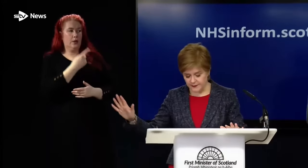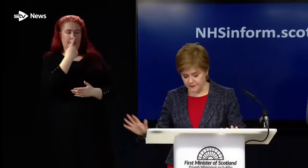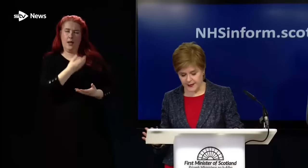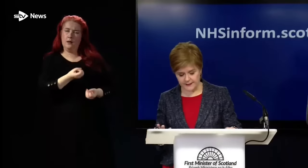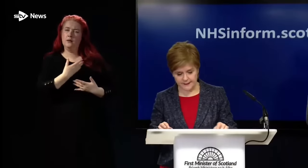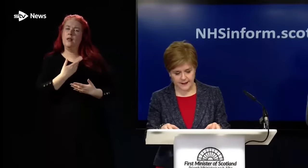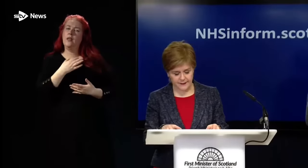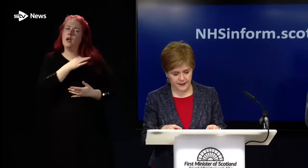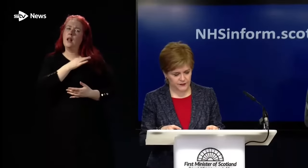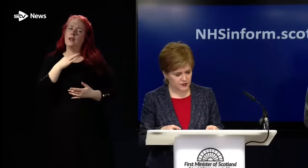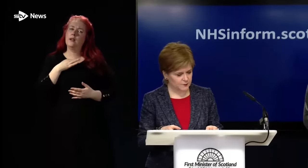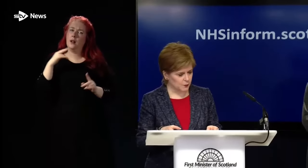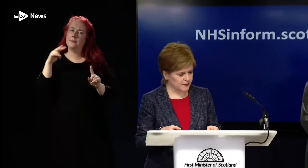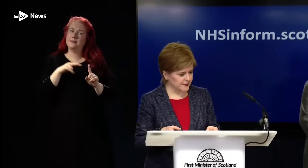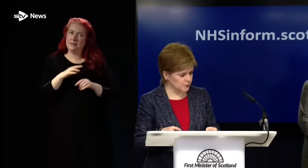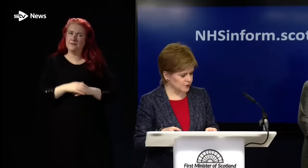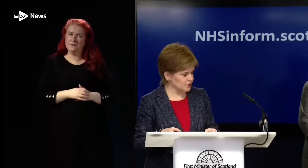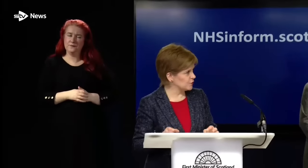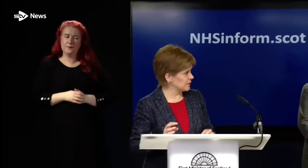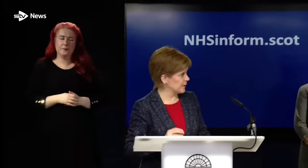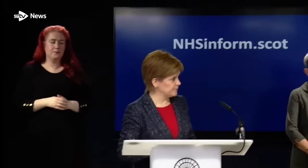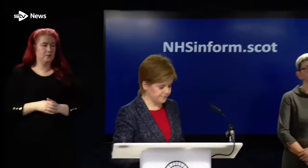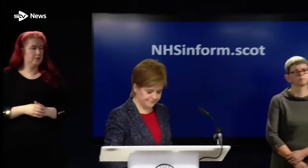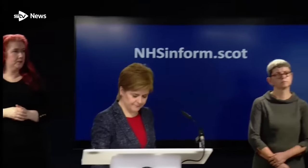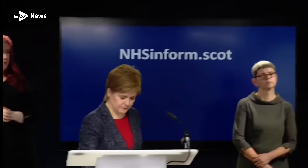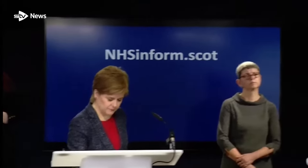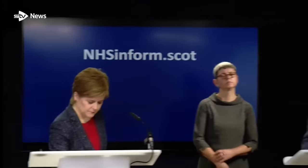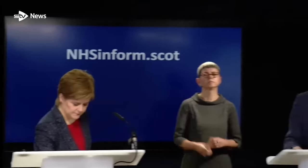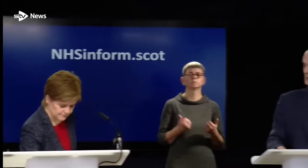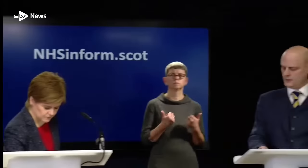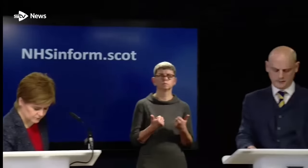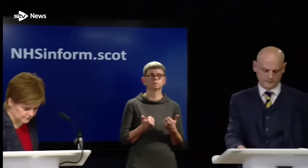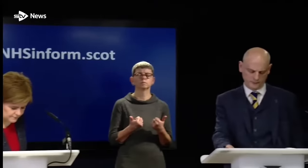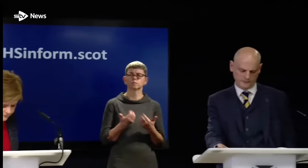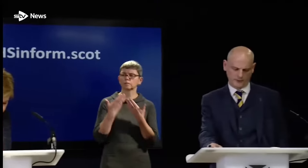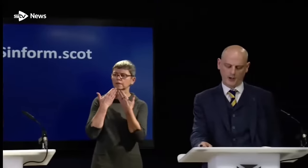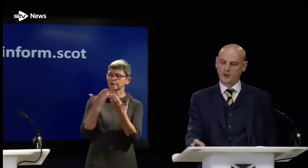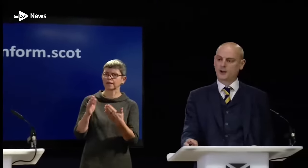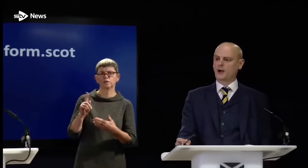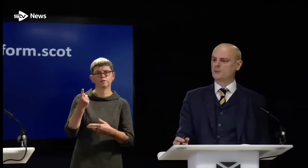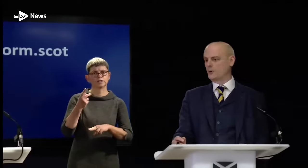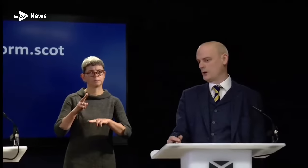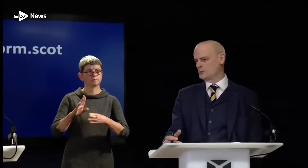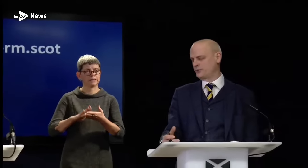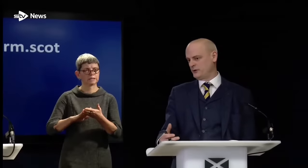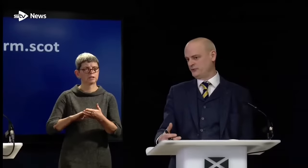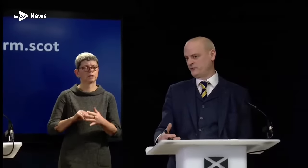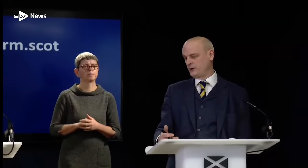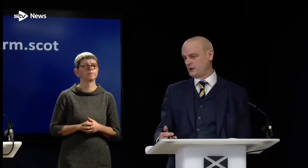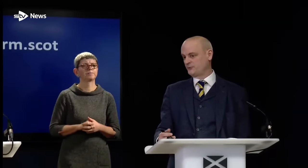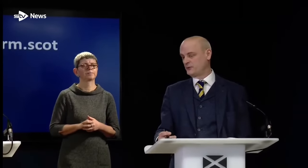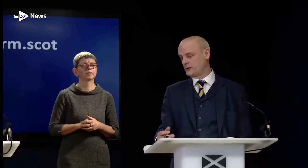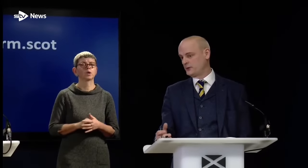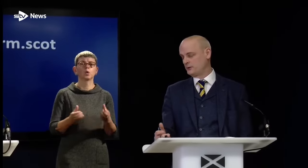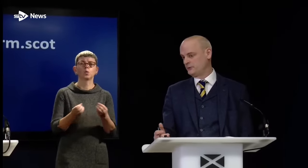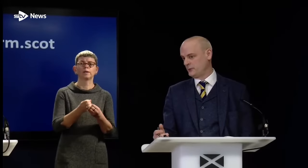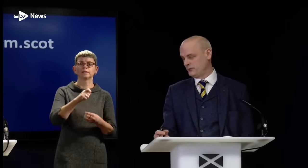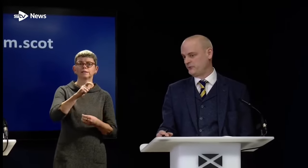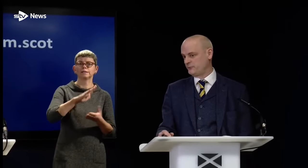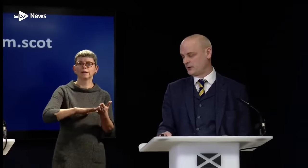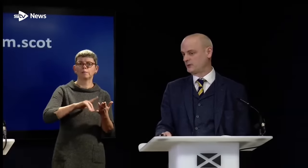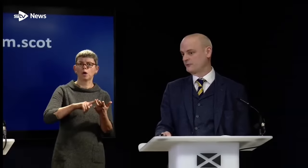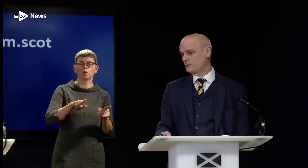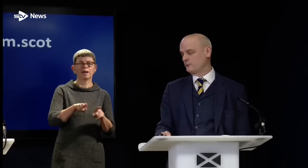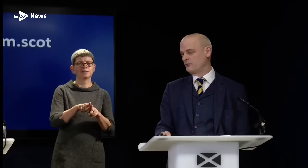a clinical perspective on that, and the Health Secretary may want to add a word or two as well. Yeah, thank you, First Minister. Along with the Chief Medical Officer and other